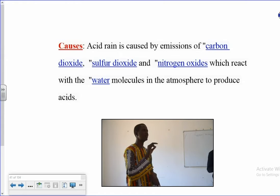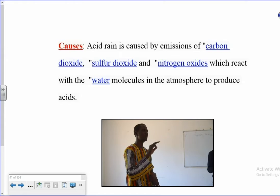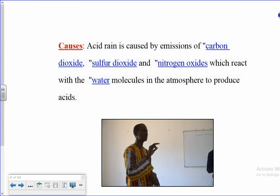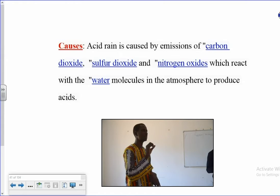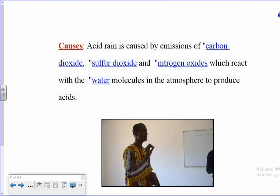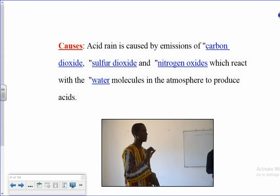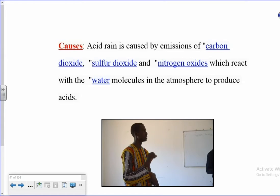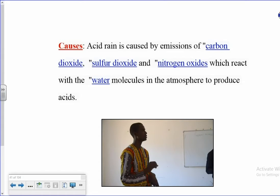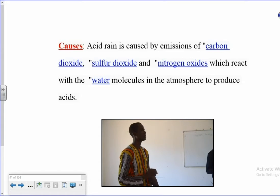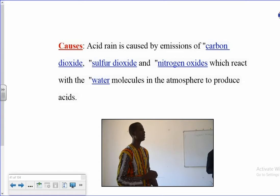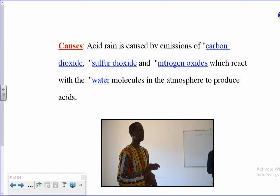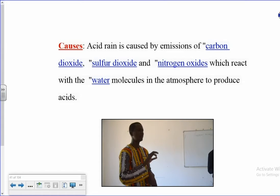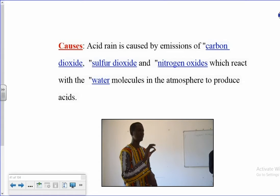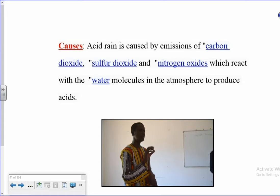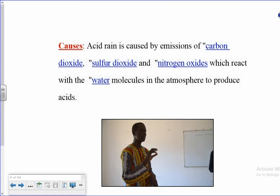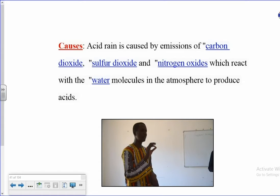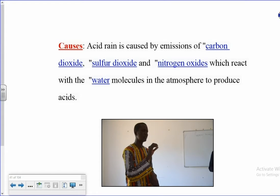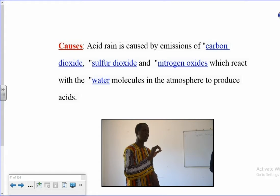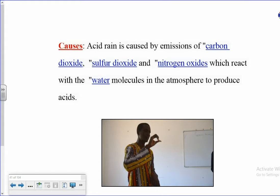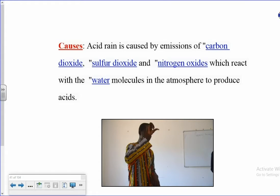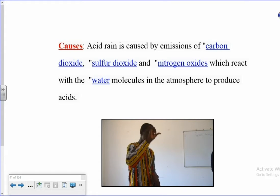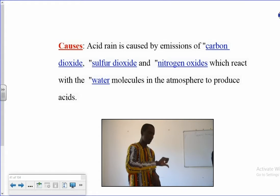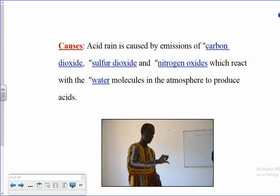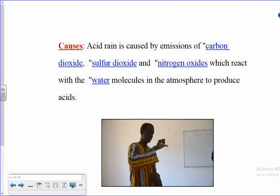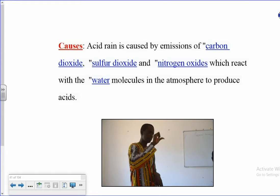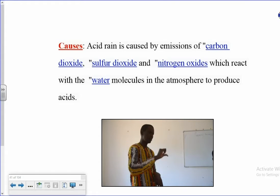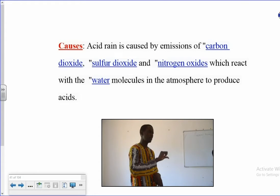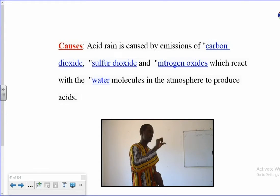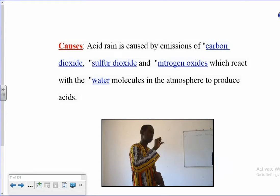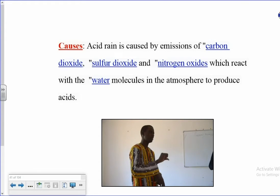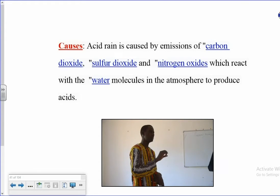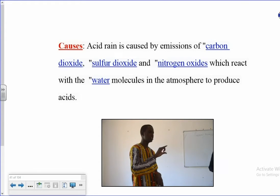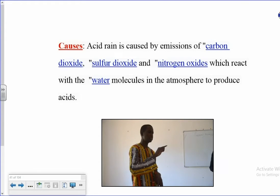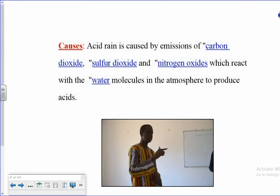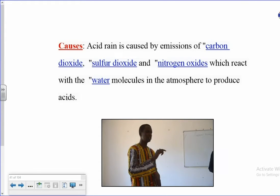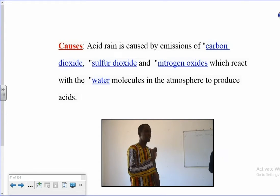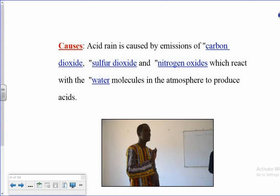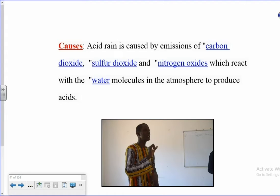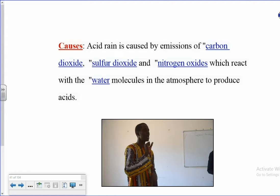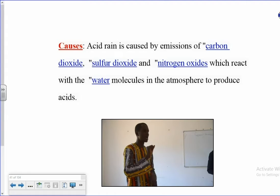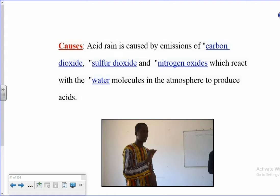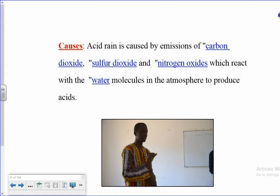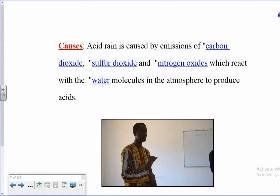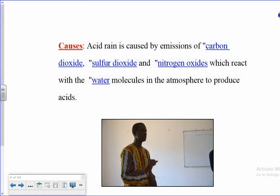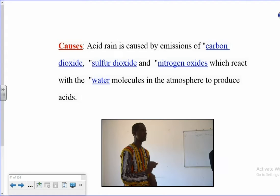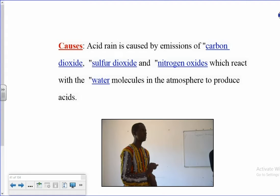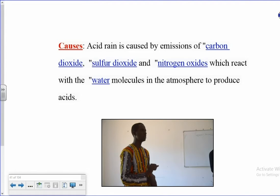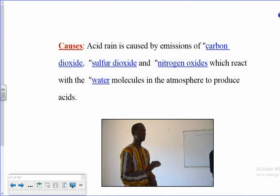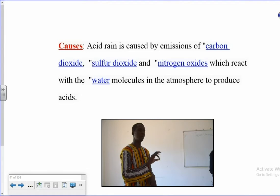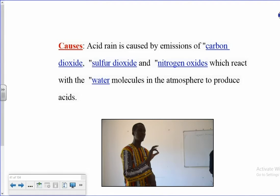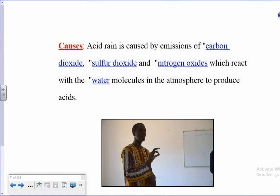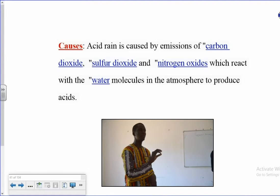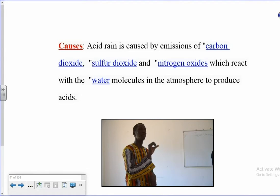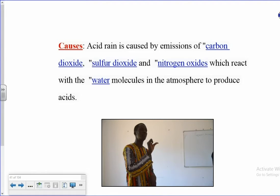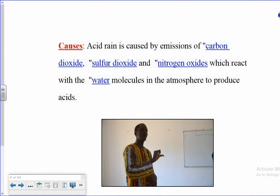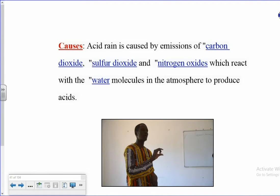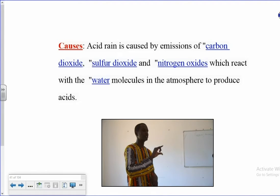gases, simply for the fact that they cause environmental or air pollution. And they are actually also the cause of